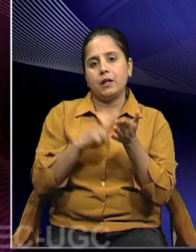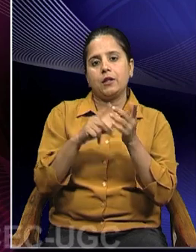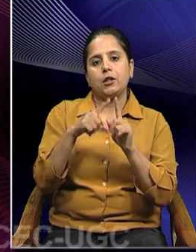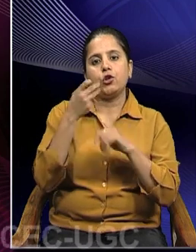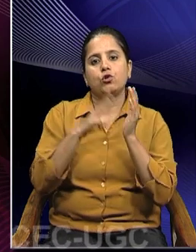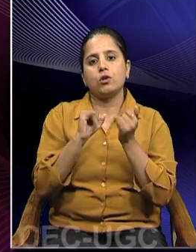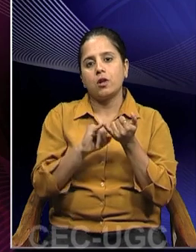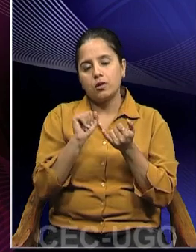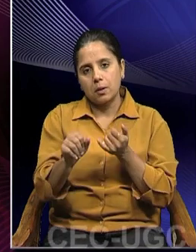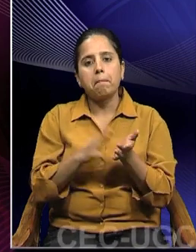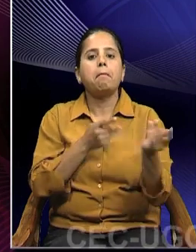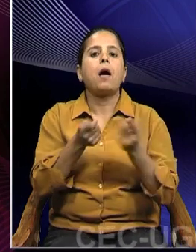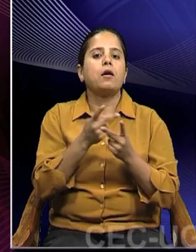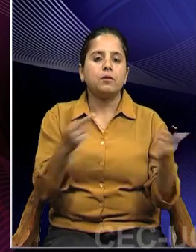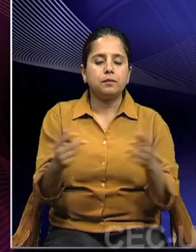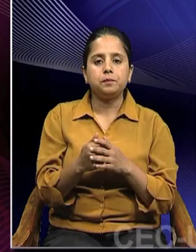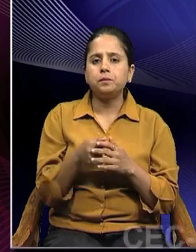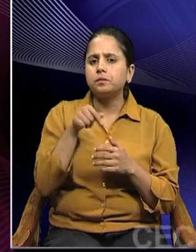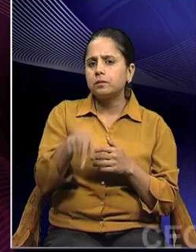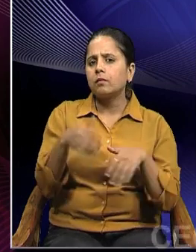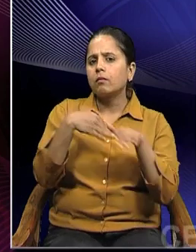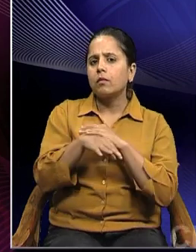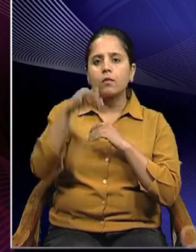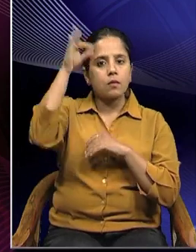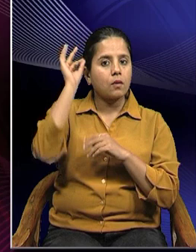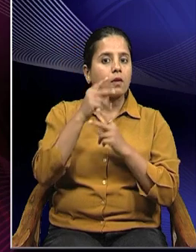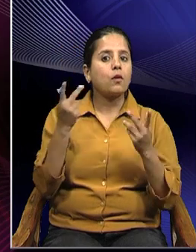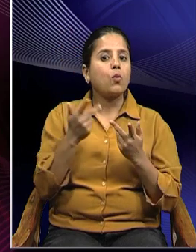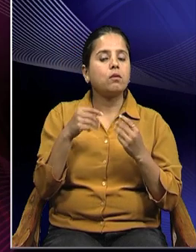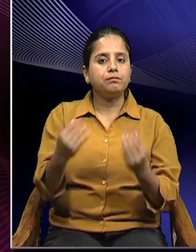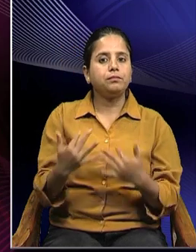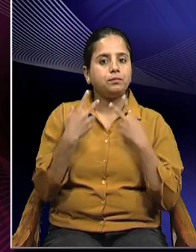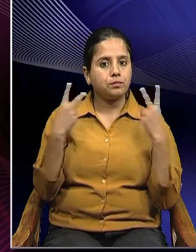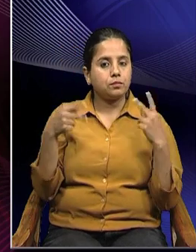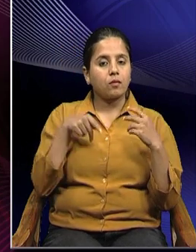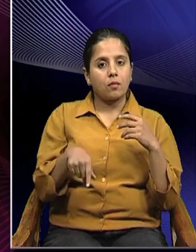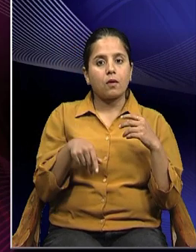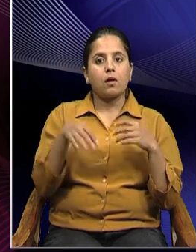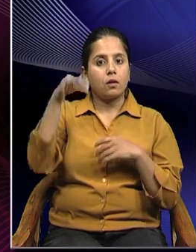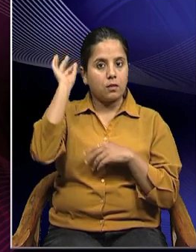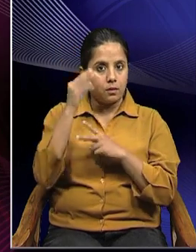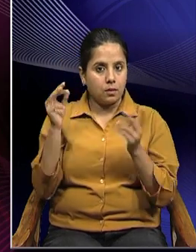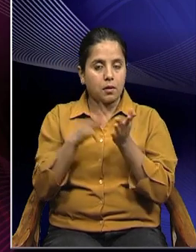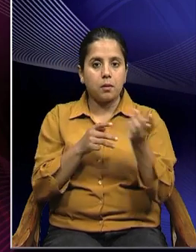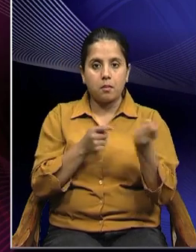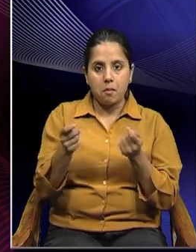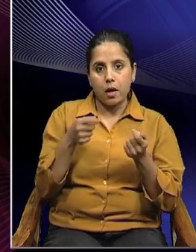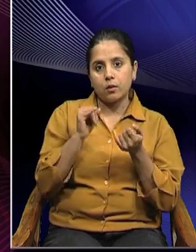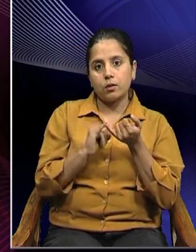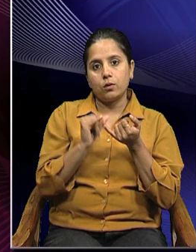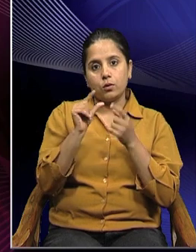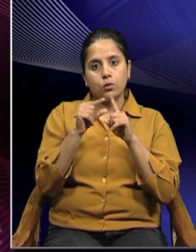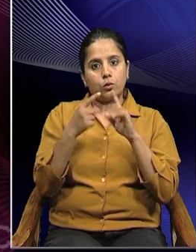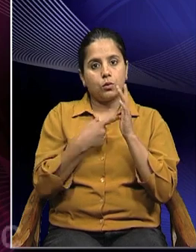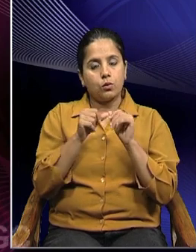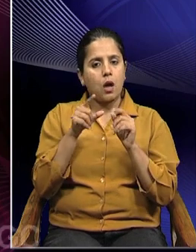way it developed, and what is there into the Sanskritic influences, the Sanskrit shlokas as management sutras, that how